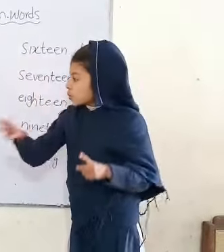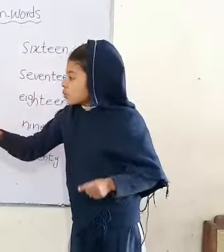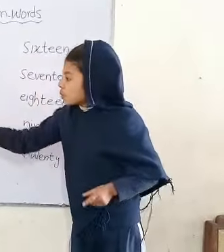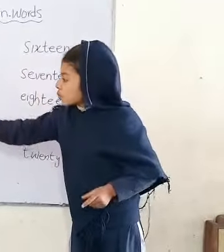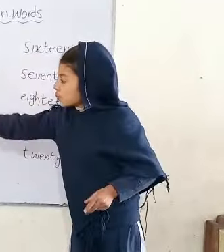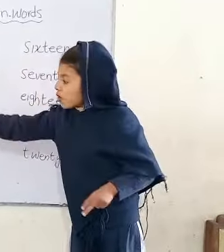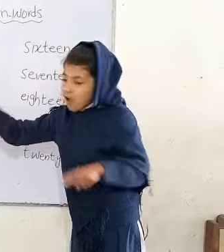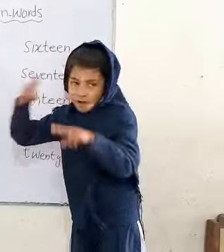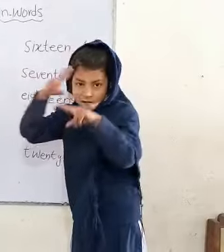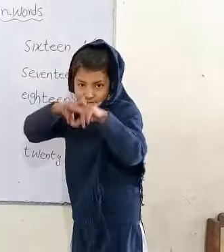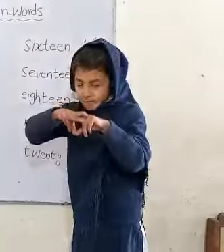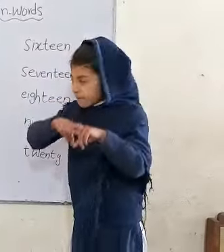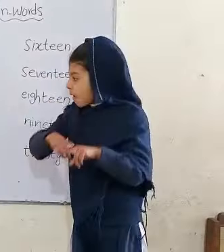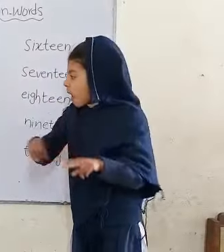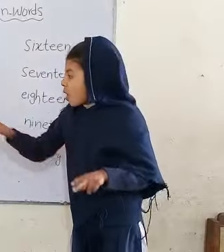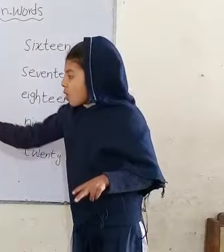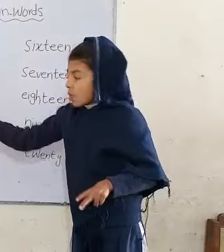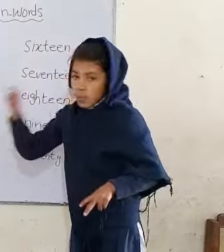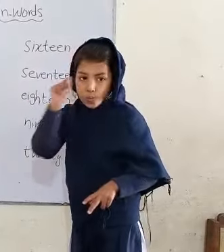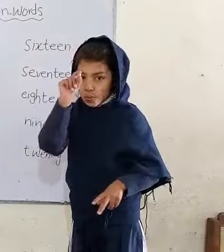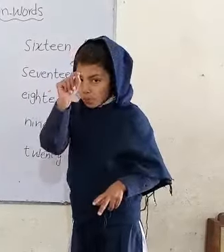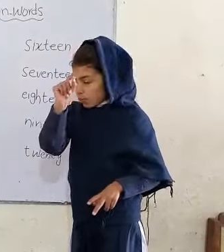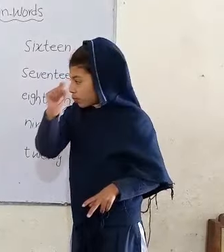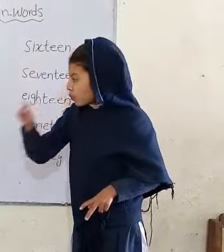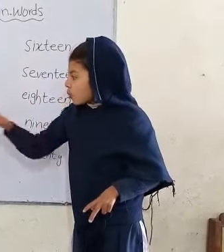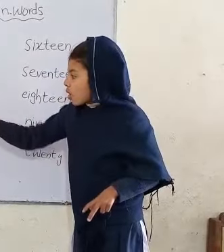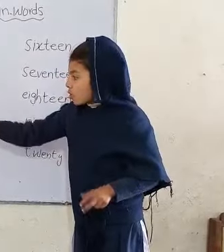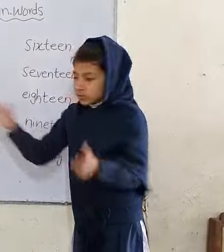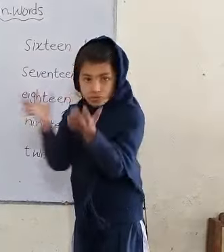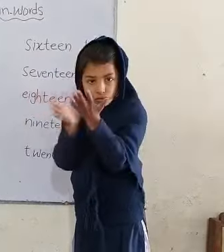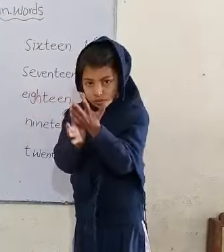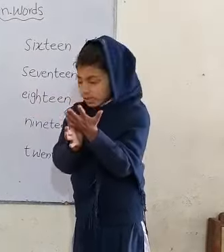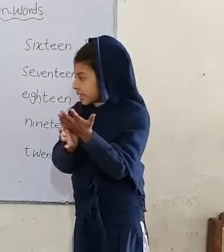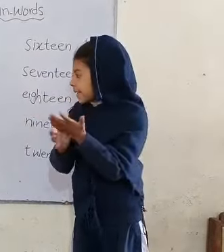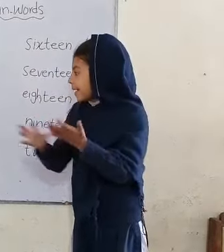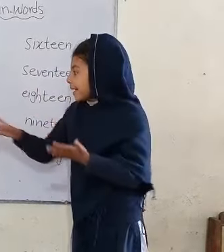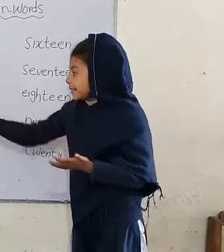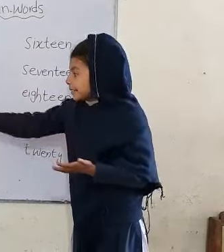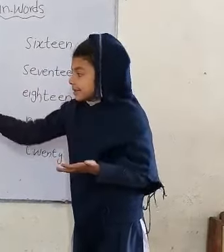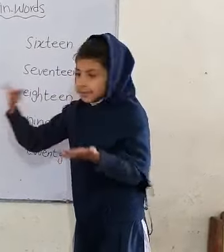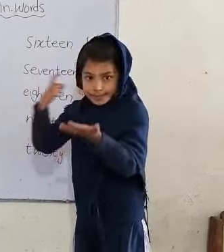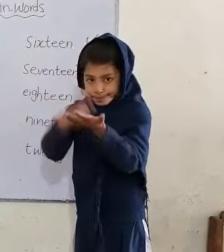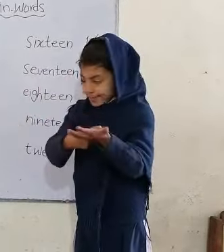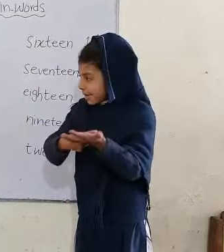13. F O U R